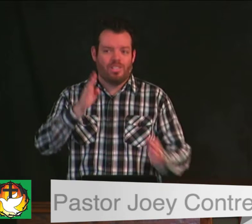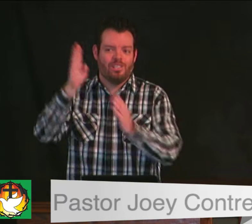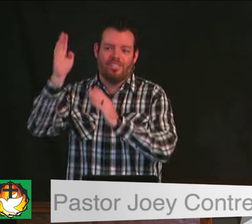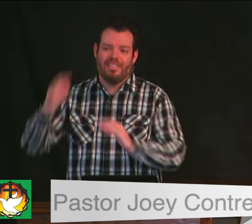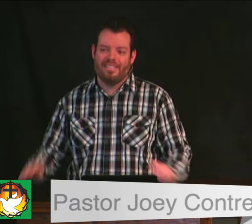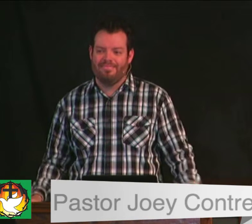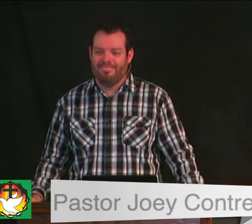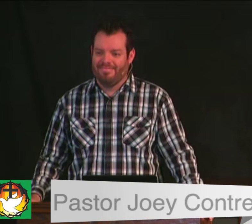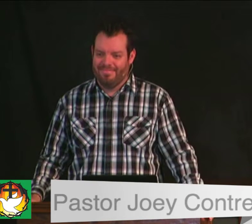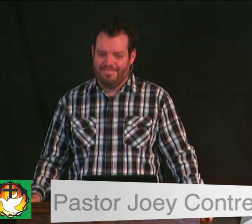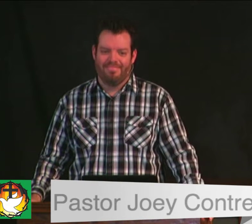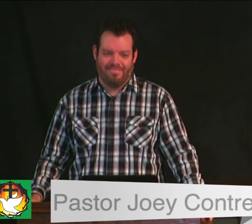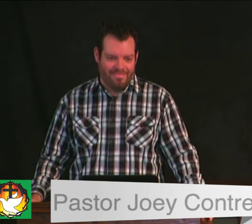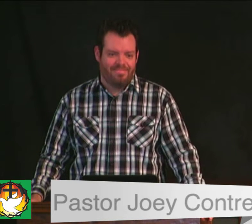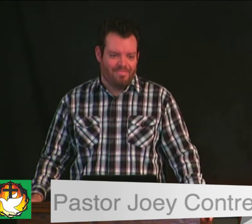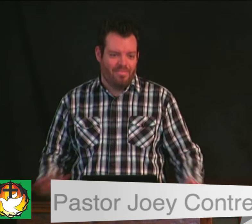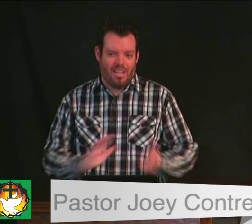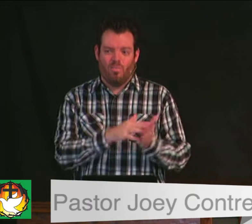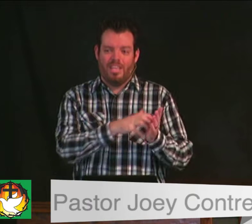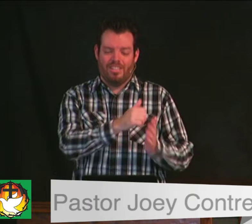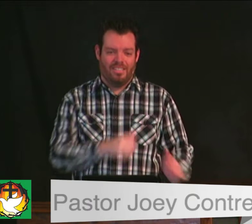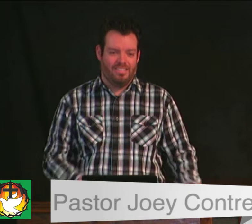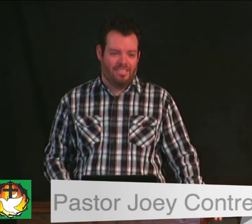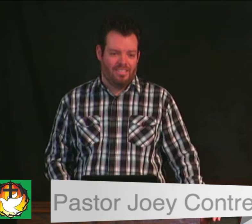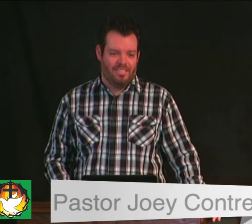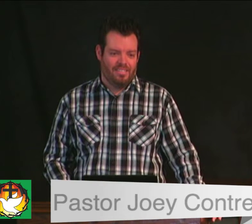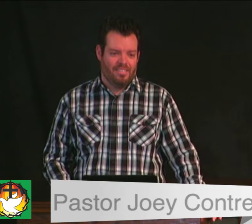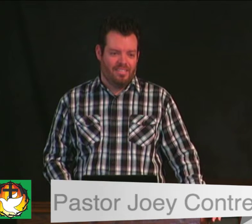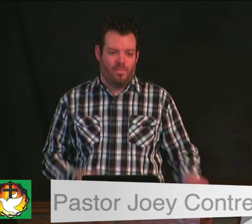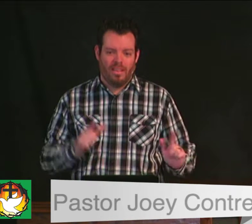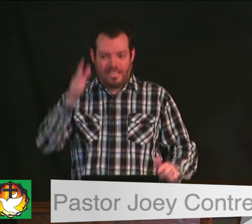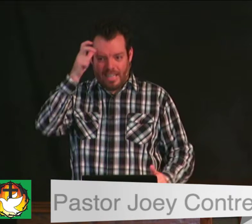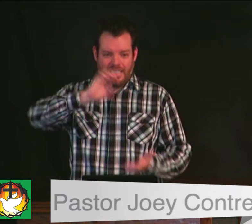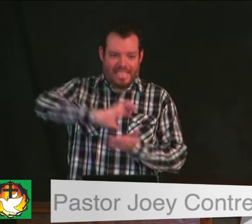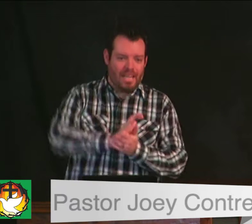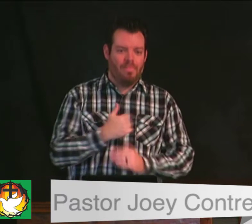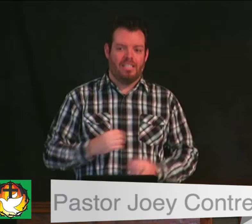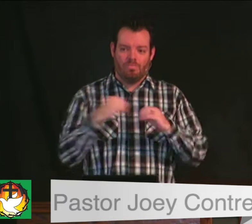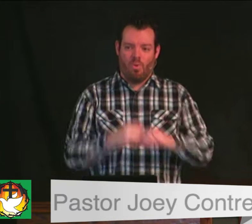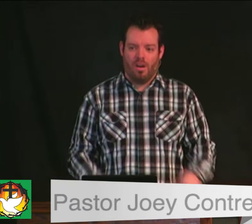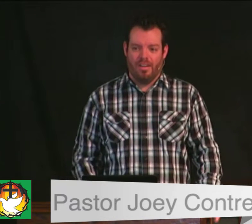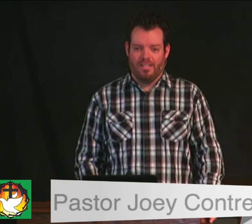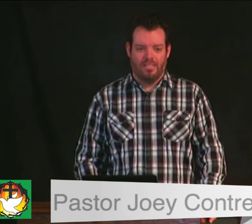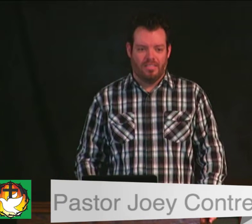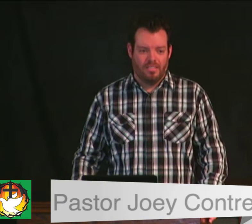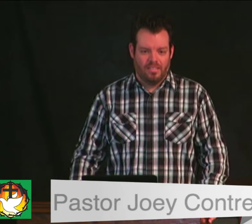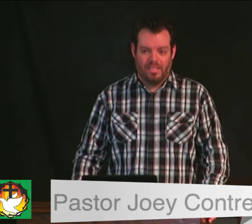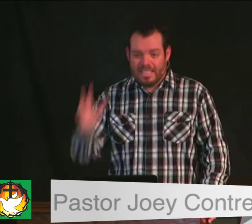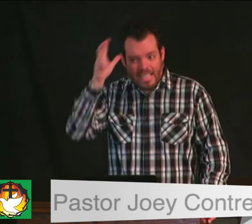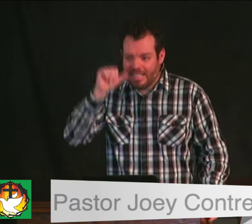turn to him, we become weaker. And we let Satan step on us more. And Satan's not